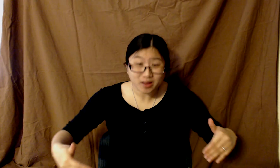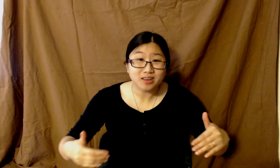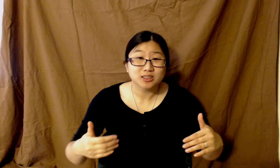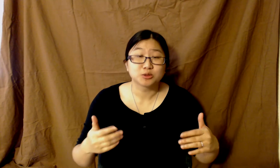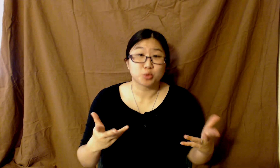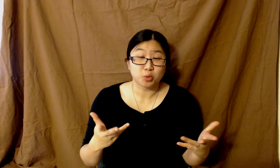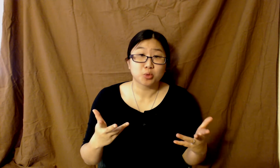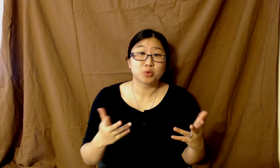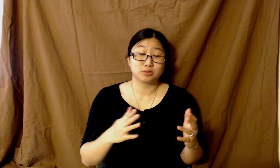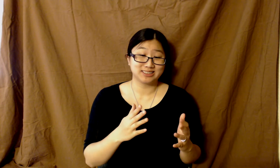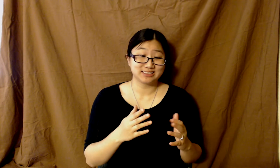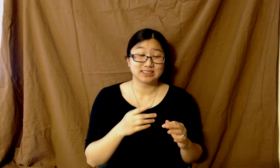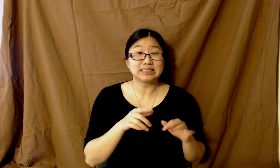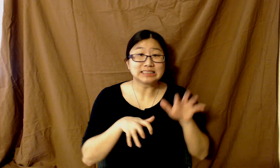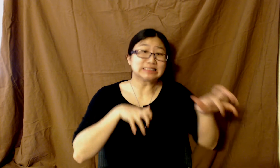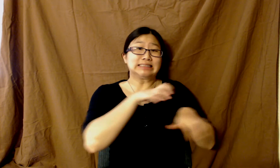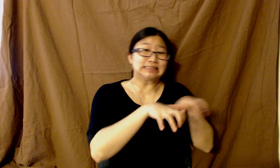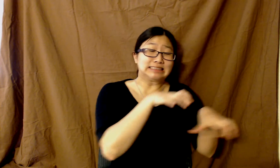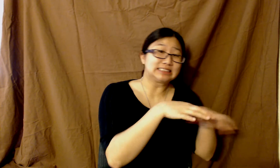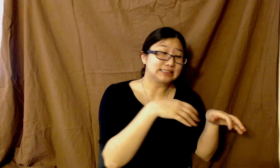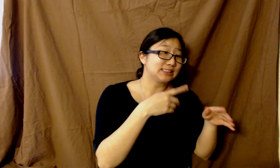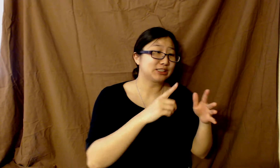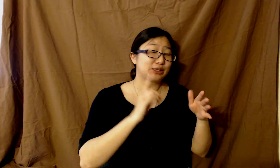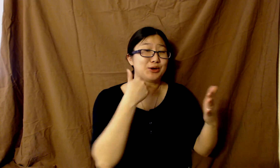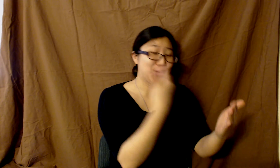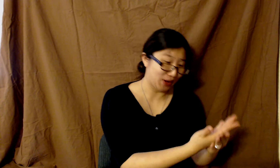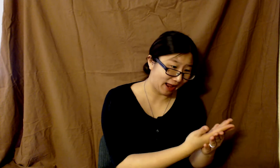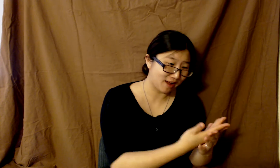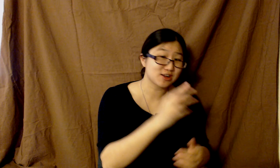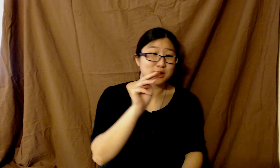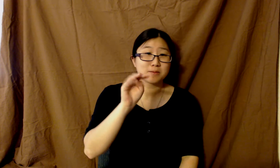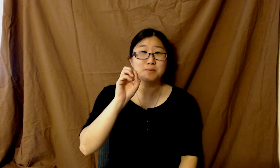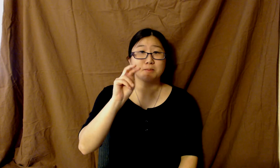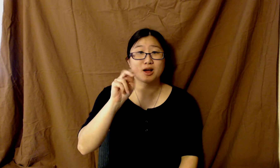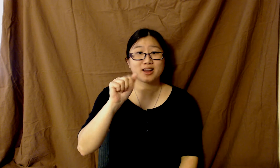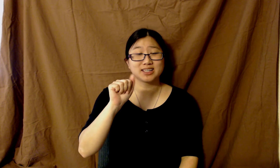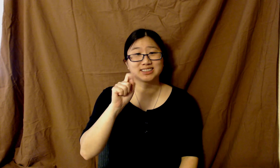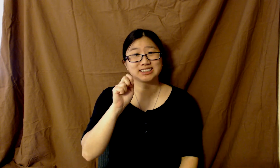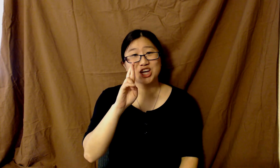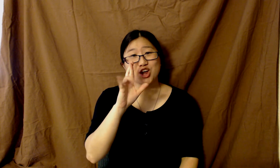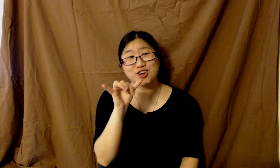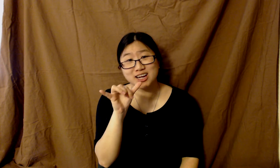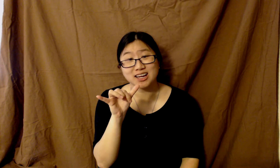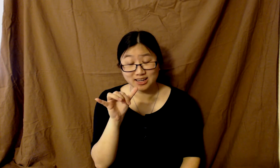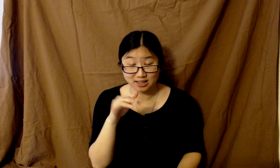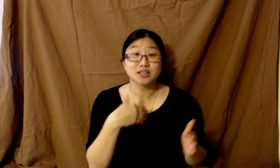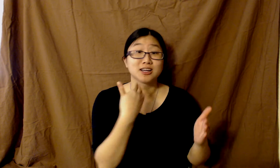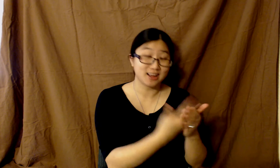mint Mentos and rhinoceros beetles and eggs. But they worried because he was social that he was lonely,